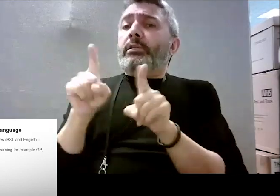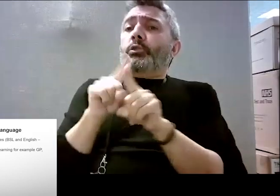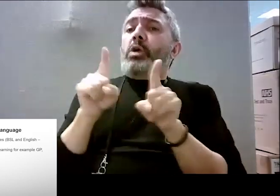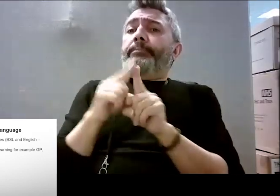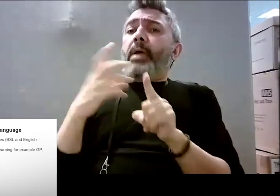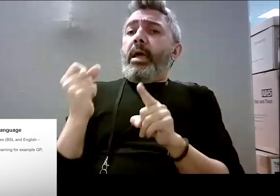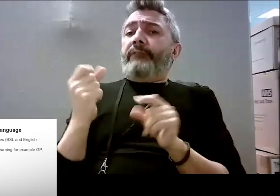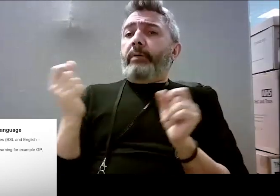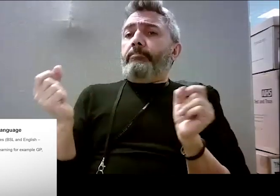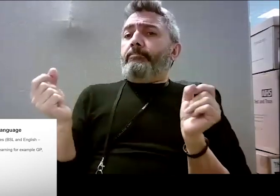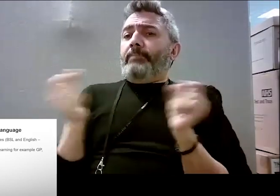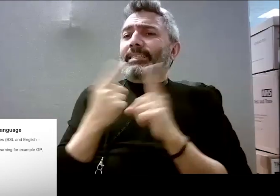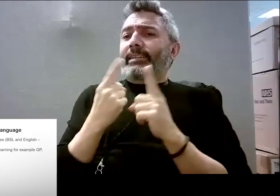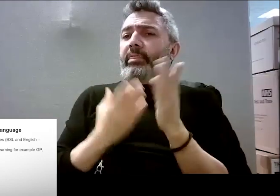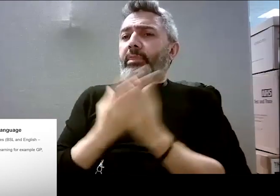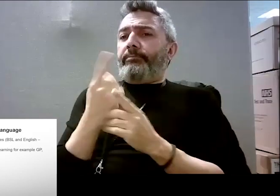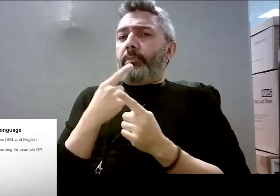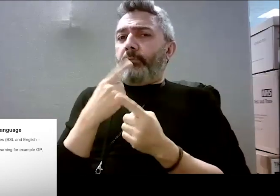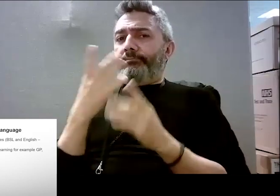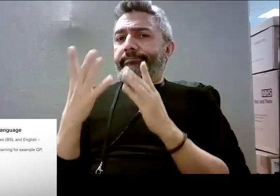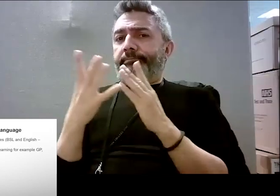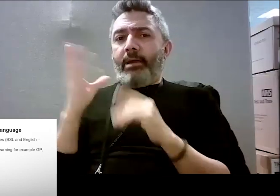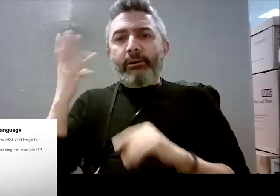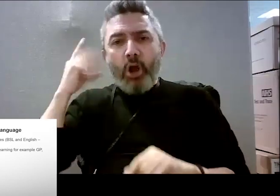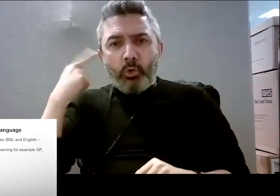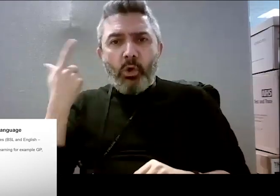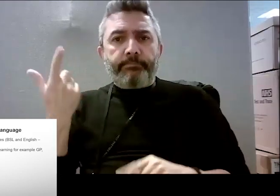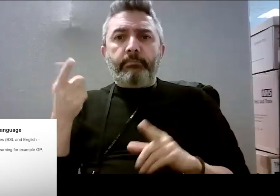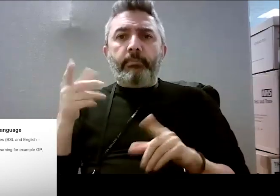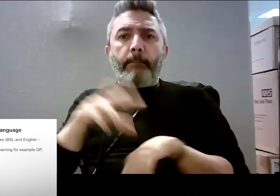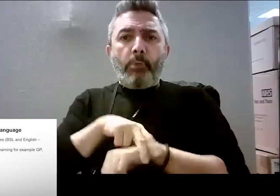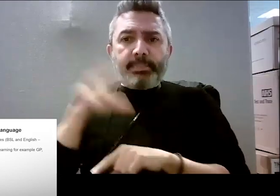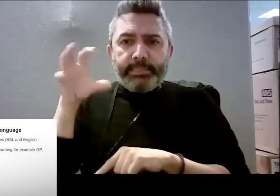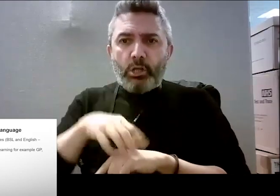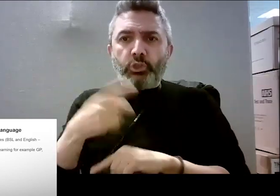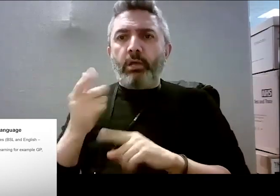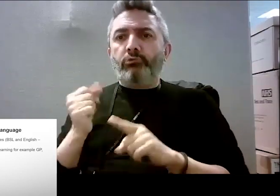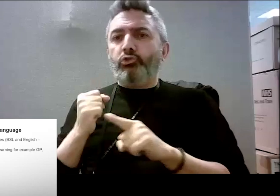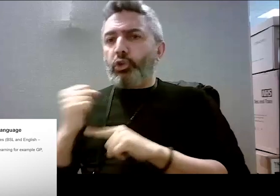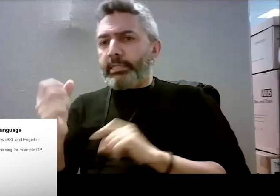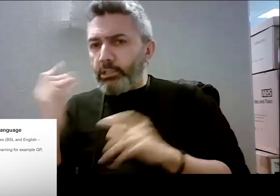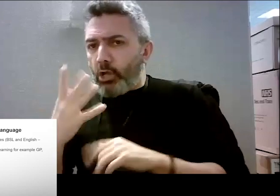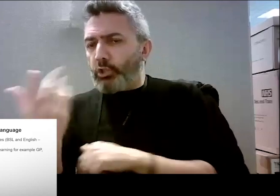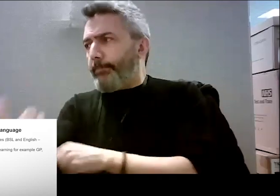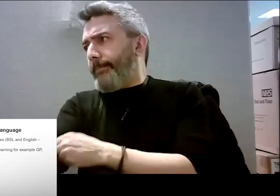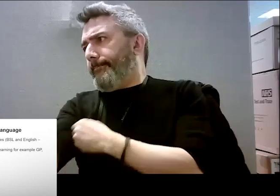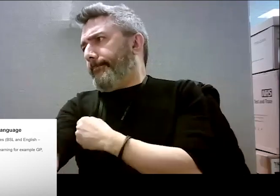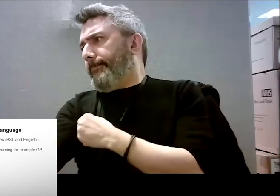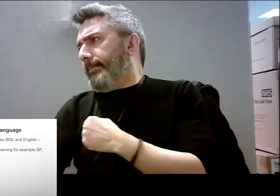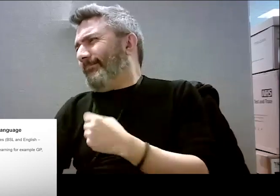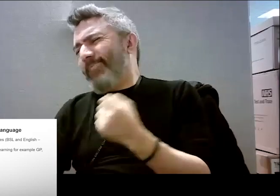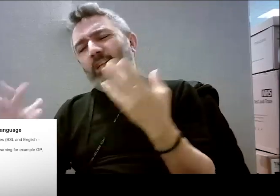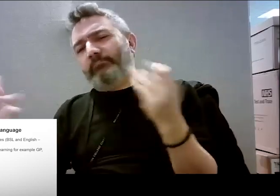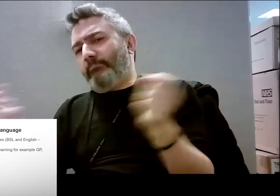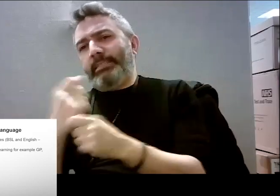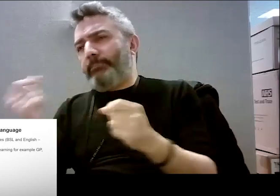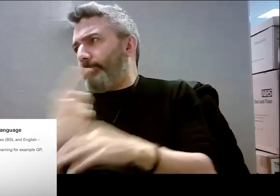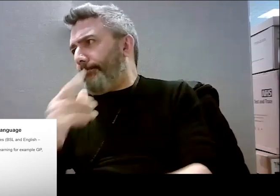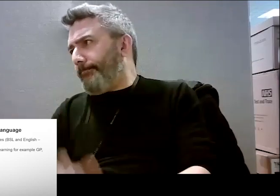English, and they also have sign language. So deaf people miss out on the incidental learning things that